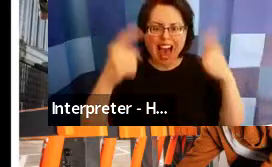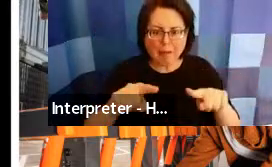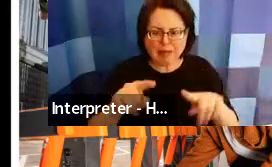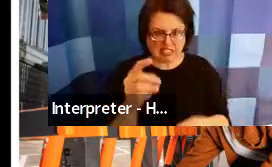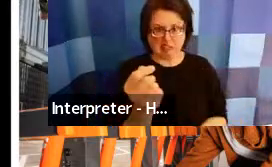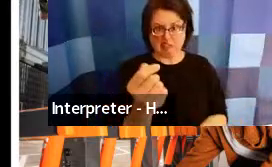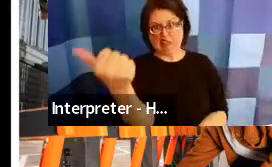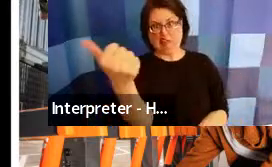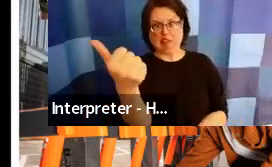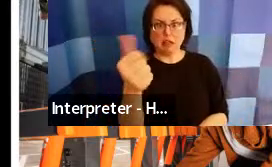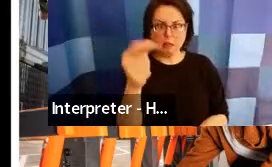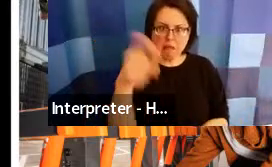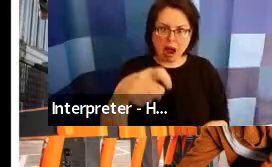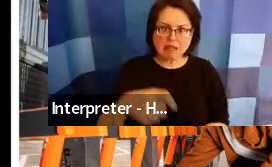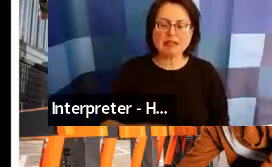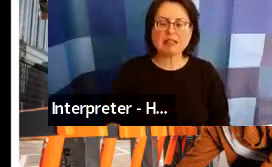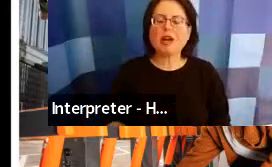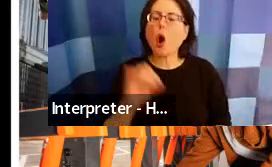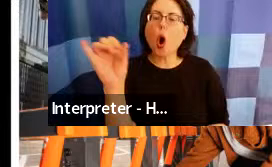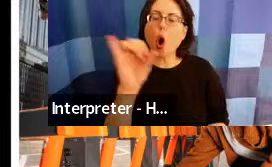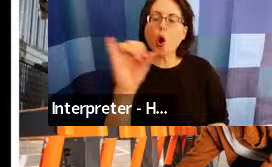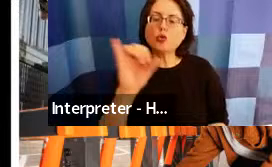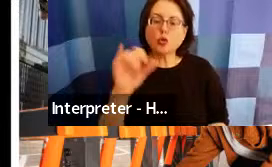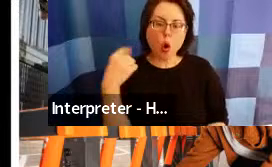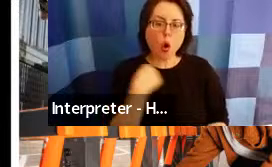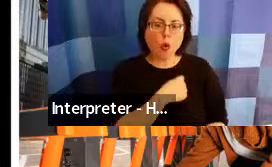And we can also